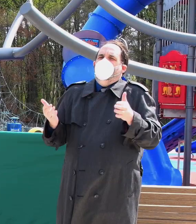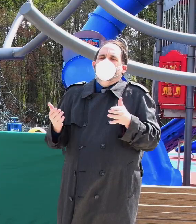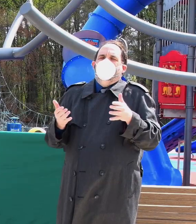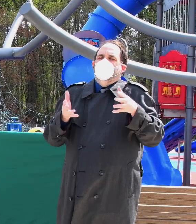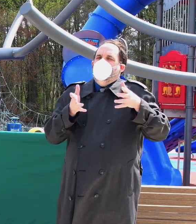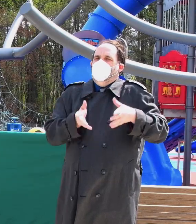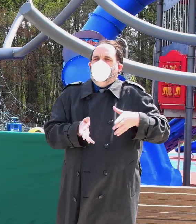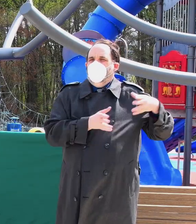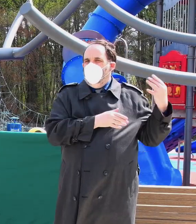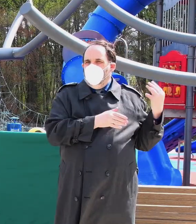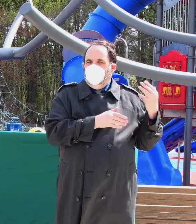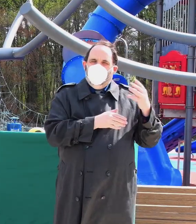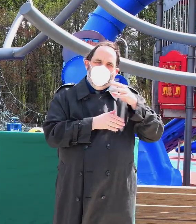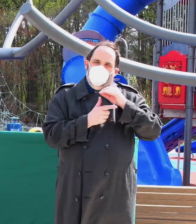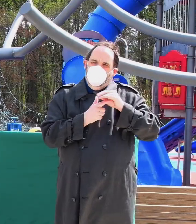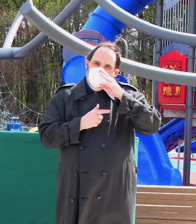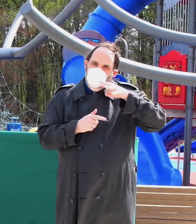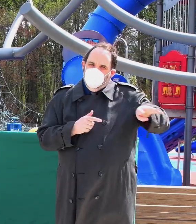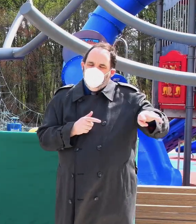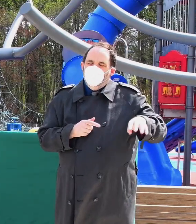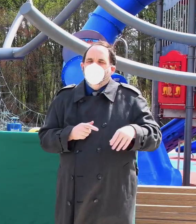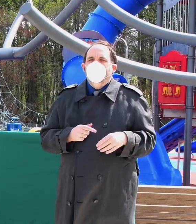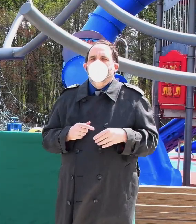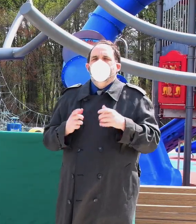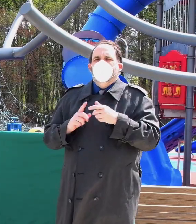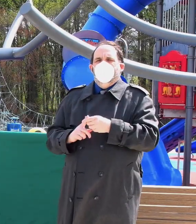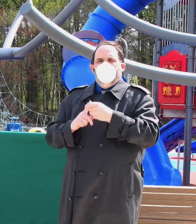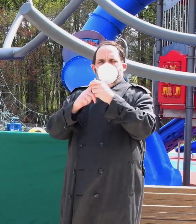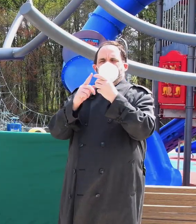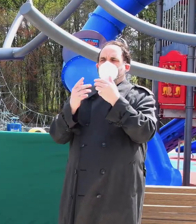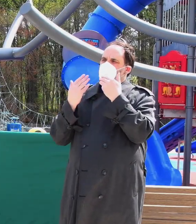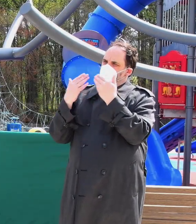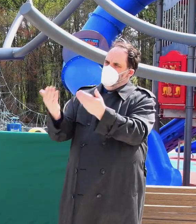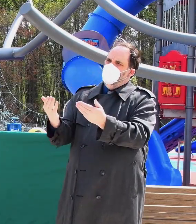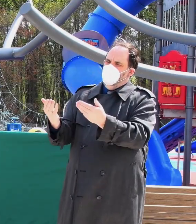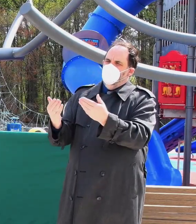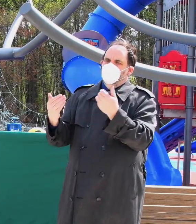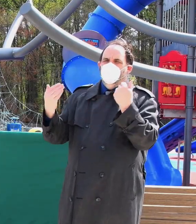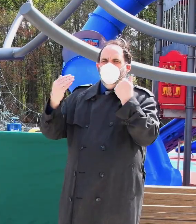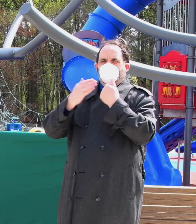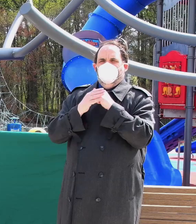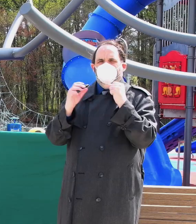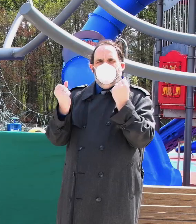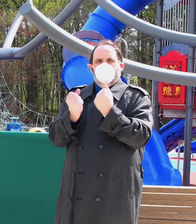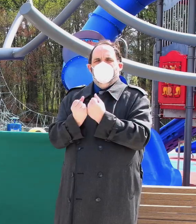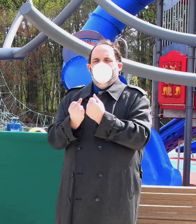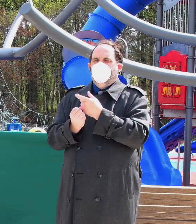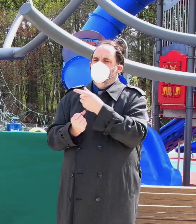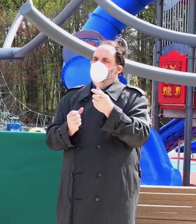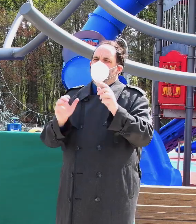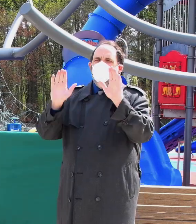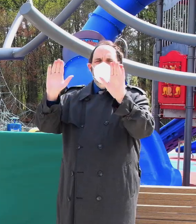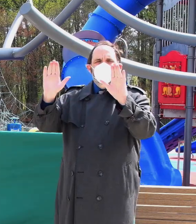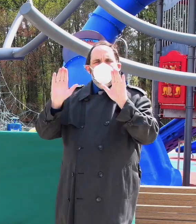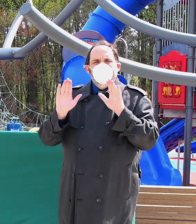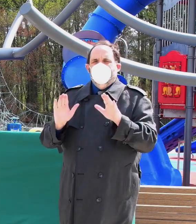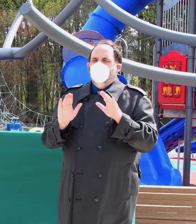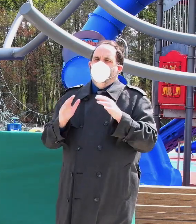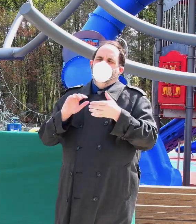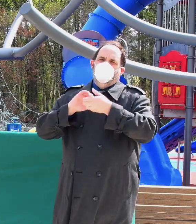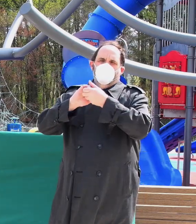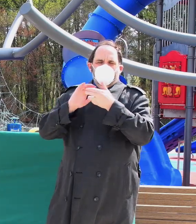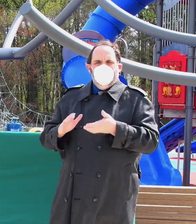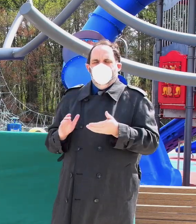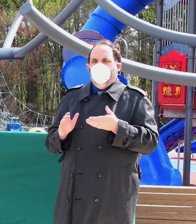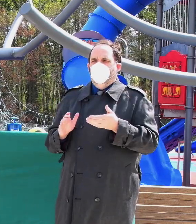left behind. I want to especially thank the Howard County Autism Society for being such an incredible